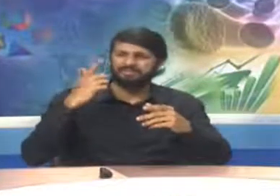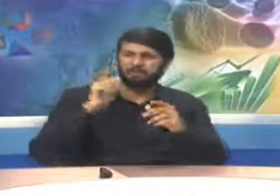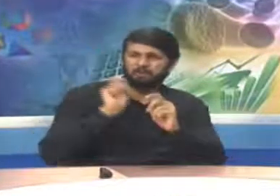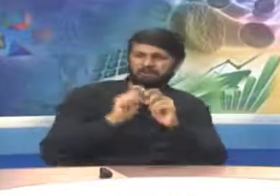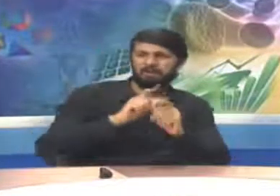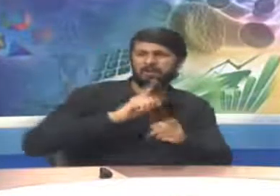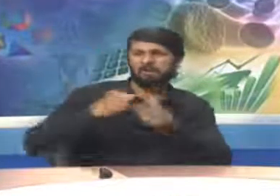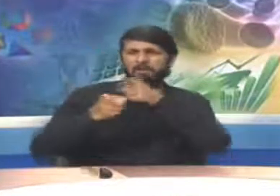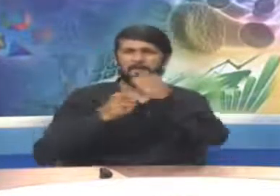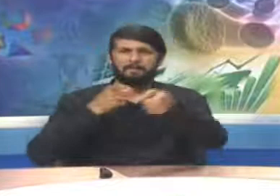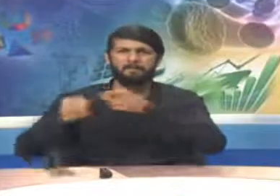therefore an